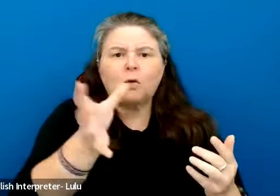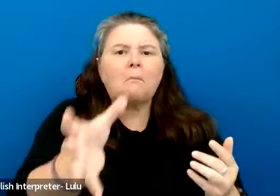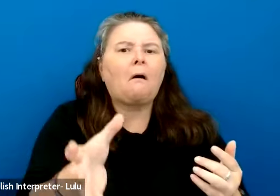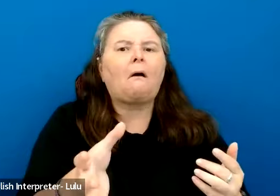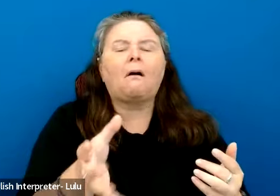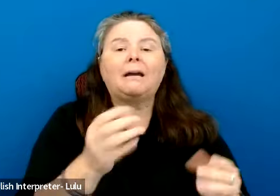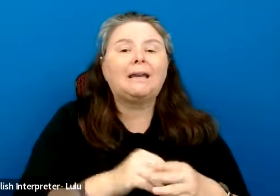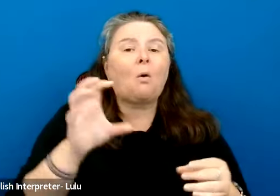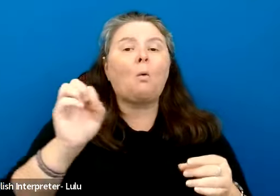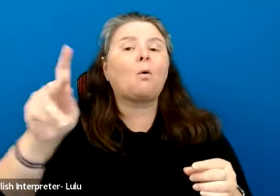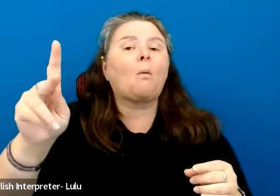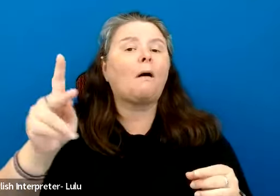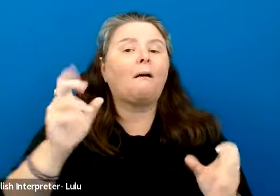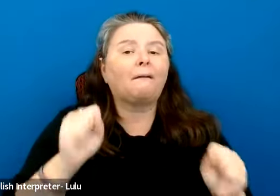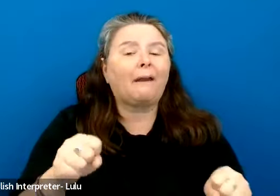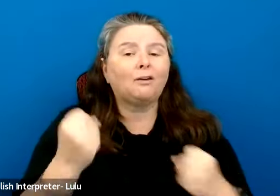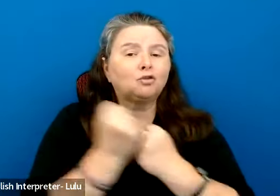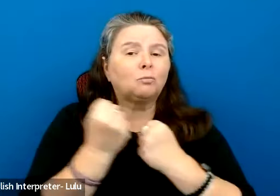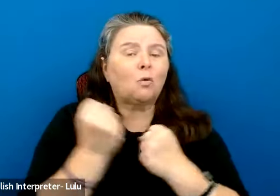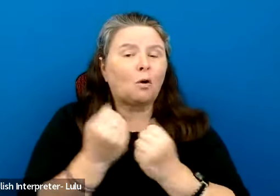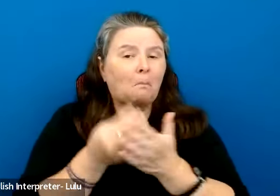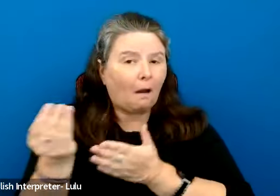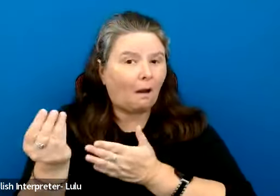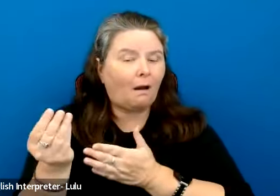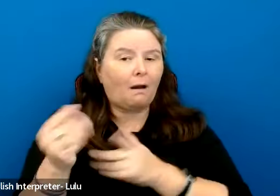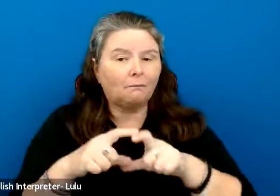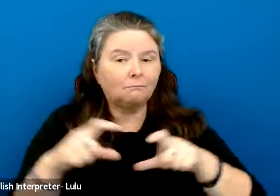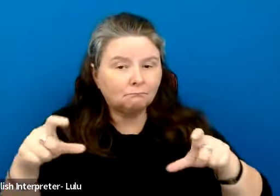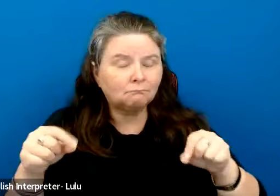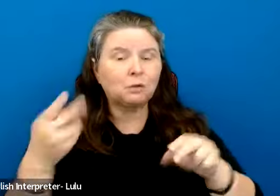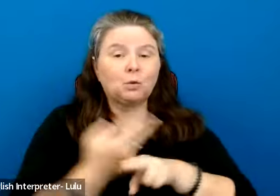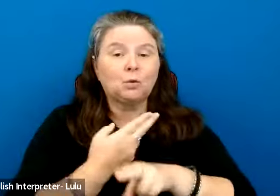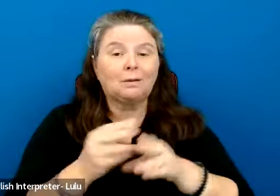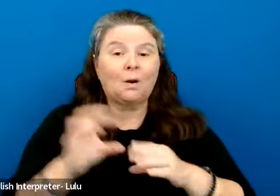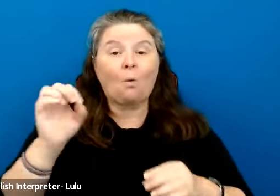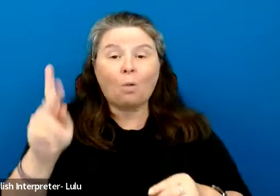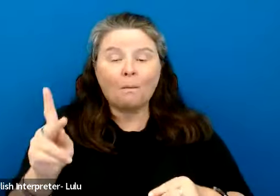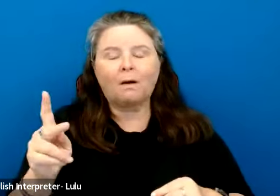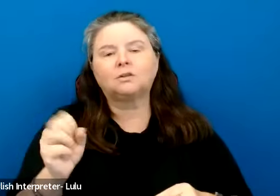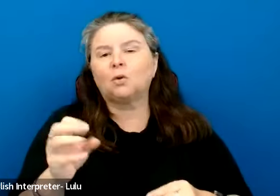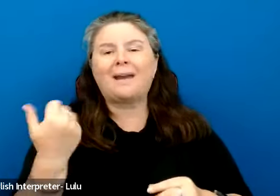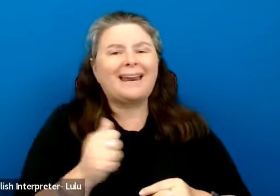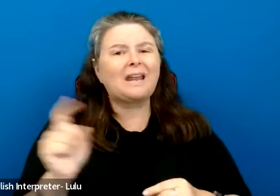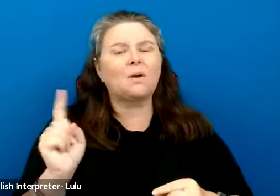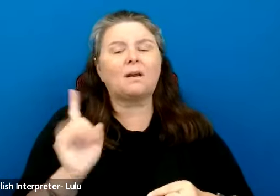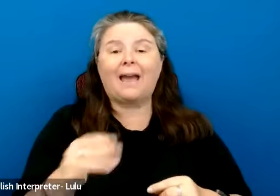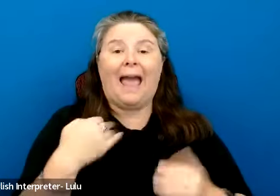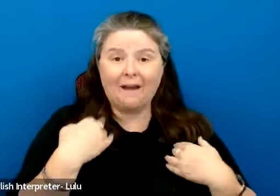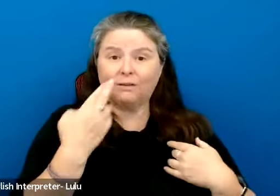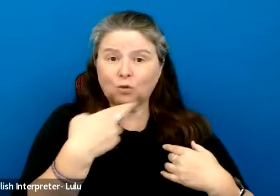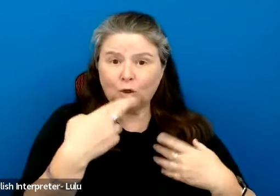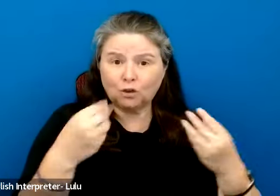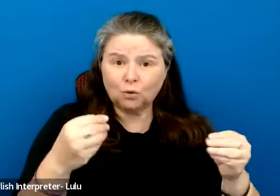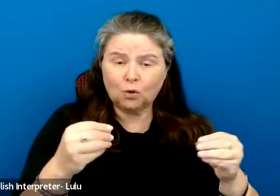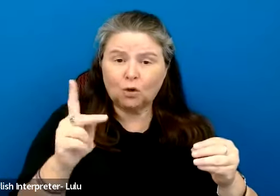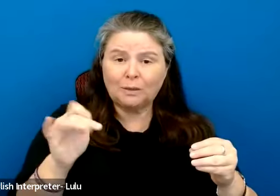in Oklahoma can support and buy a voucher and use it in Oklahoma. So anywhere that a Krispy Kreme donut store is,